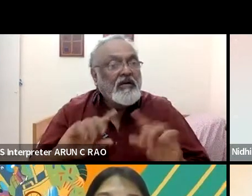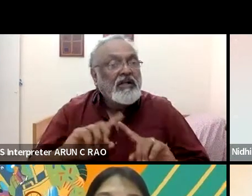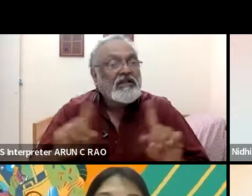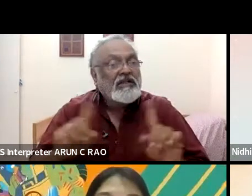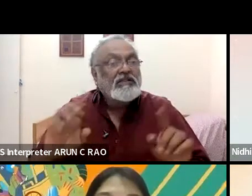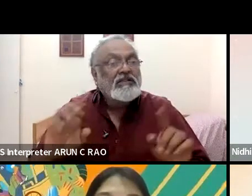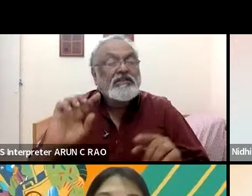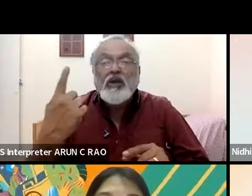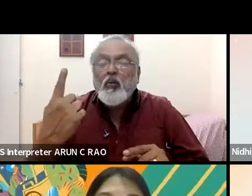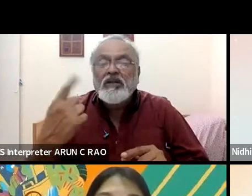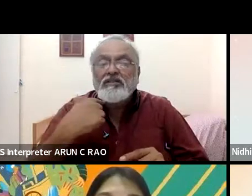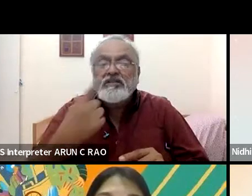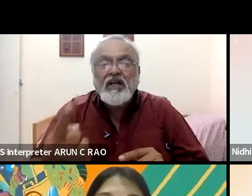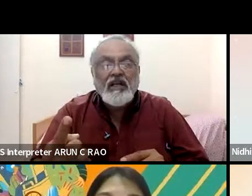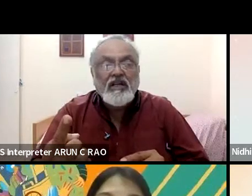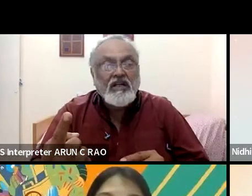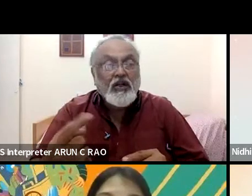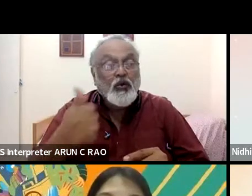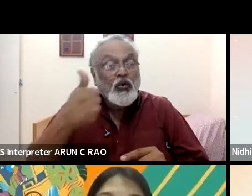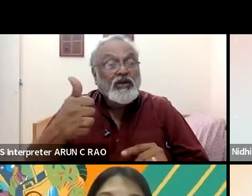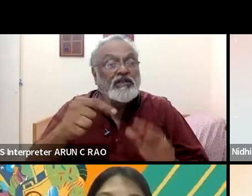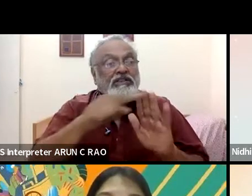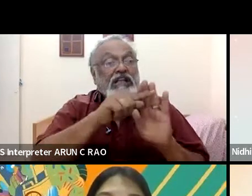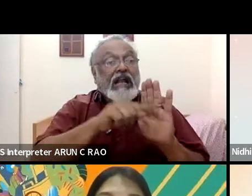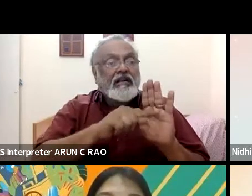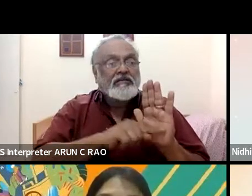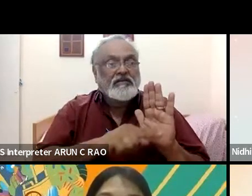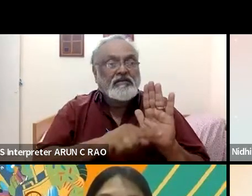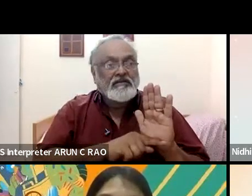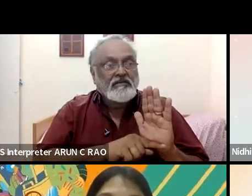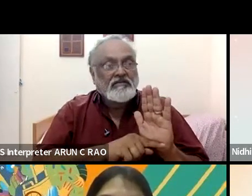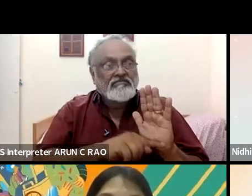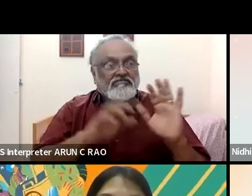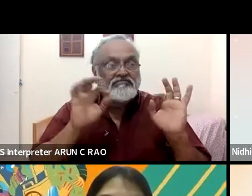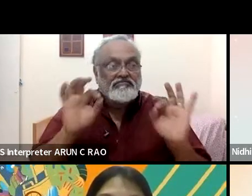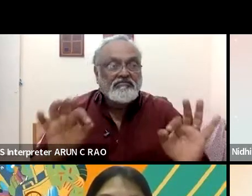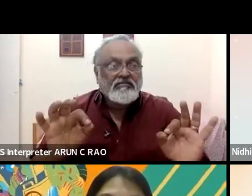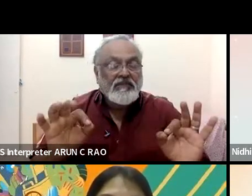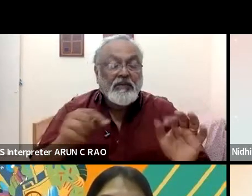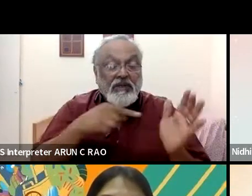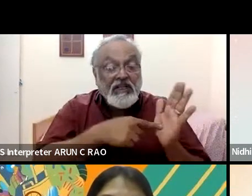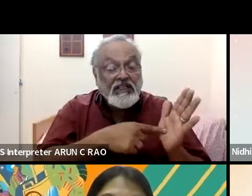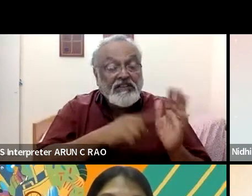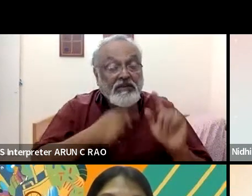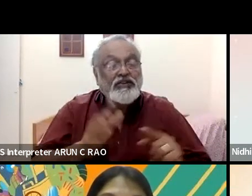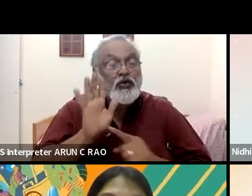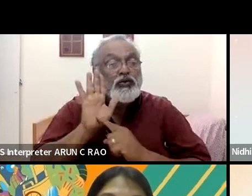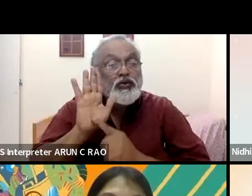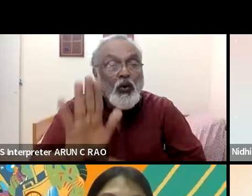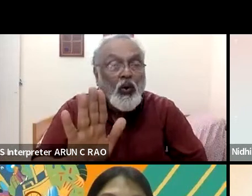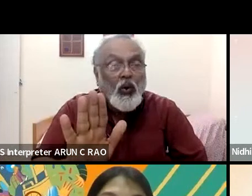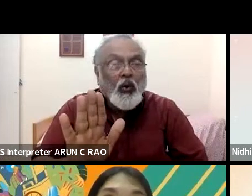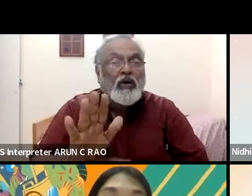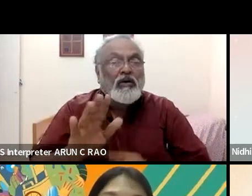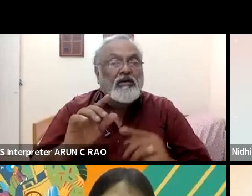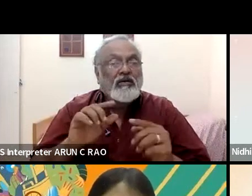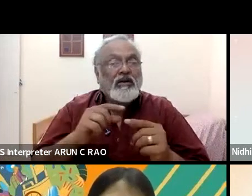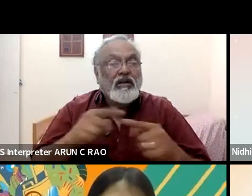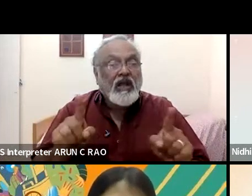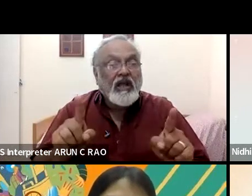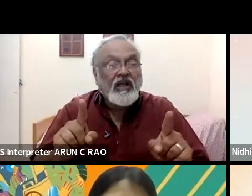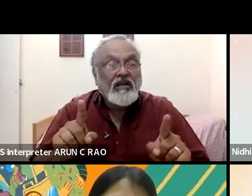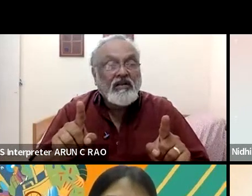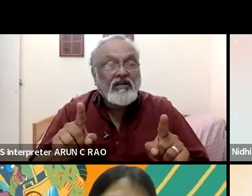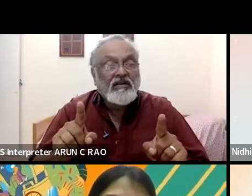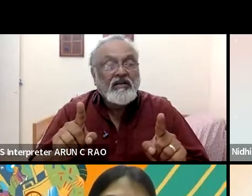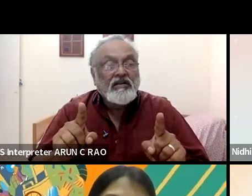you know, the need for good technical standards, but then the need for those to really reflect low resource settings and the different